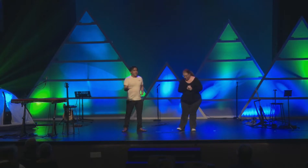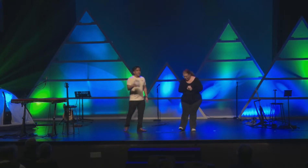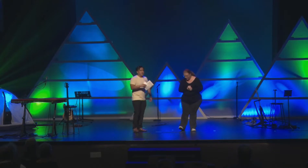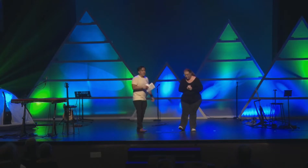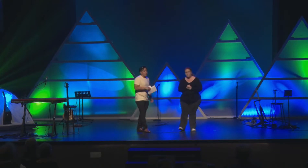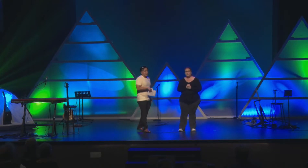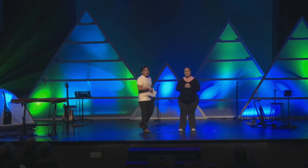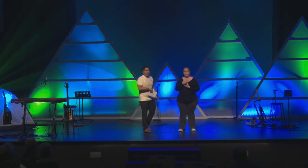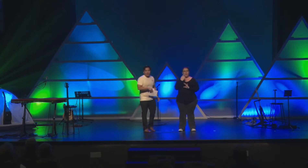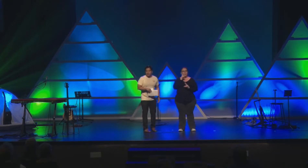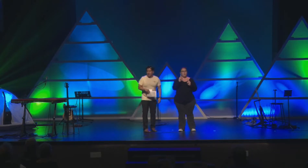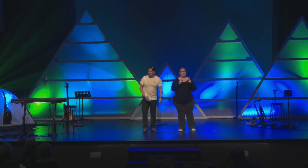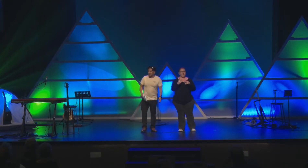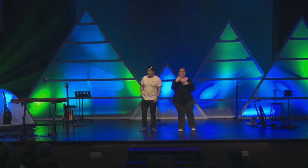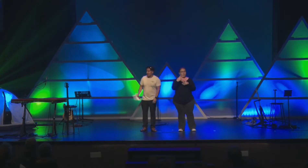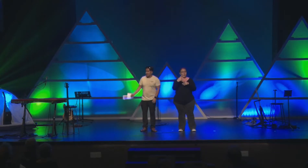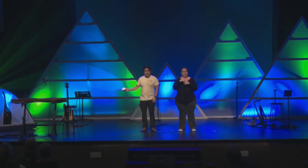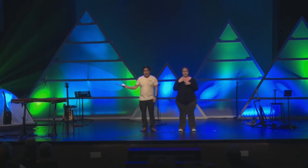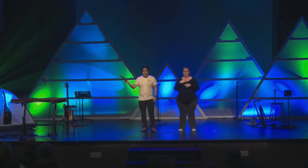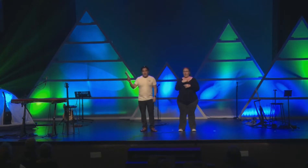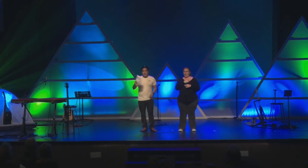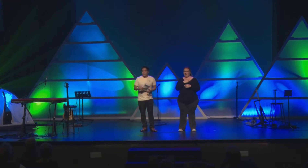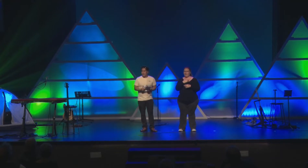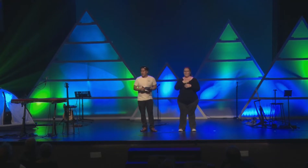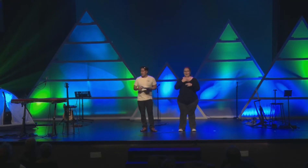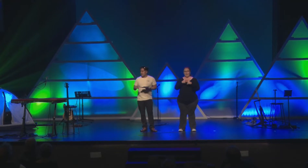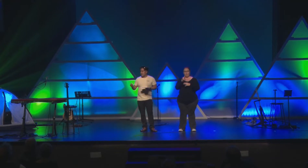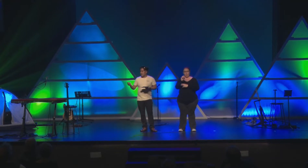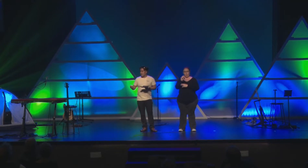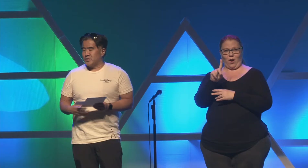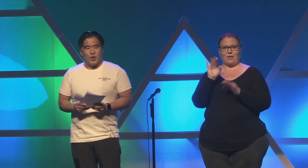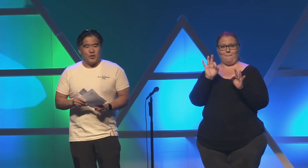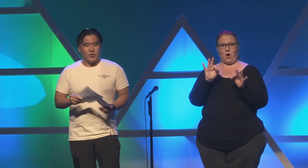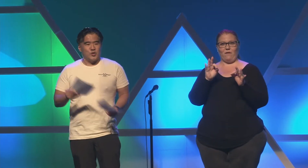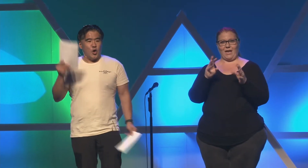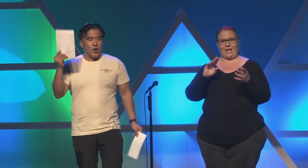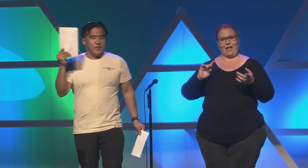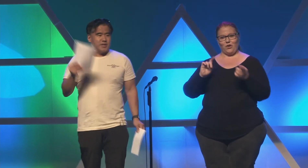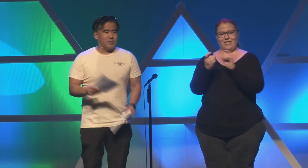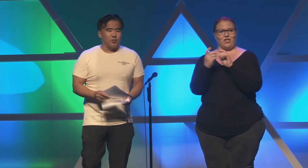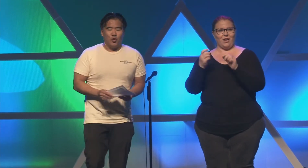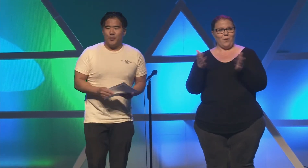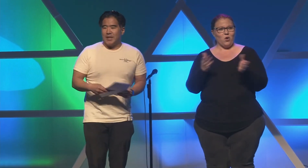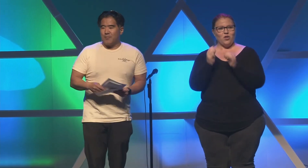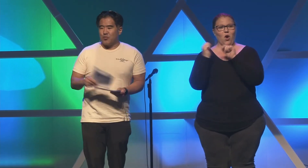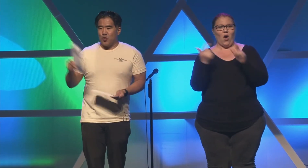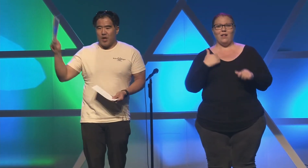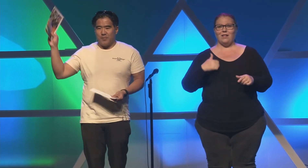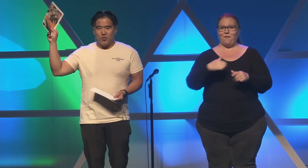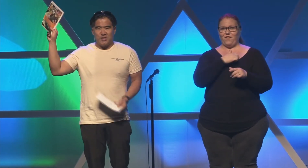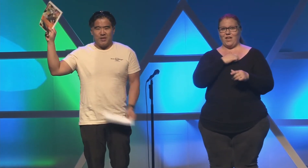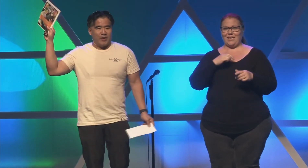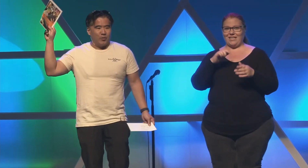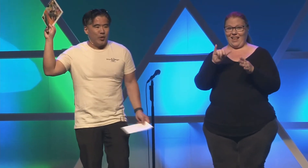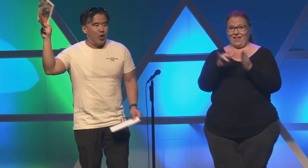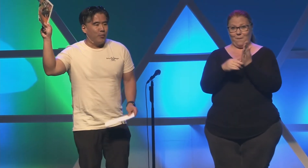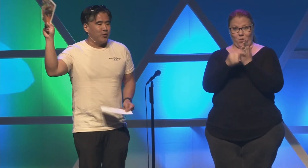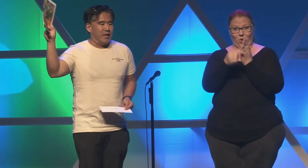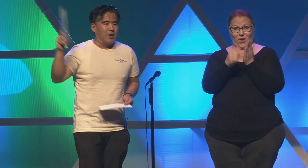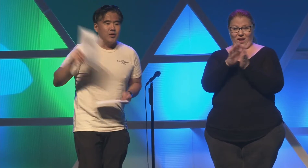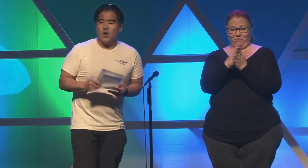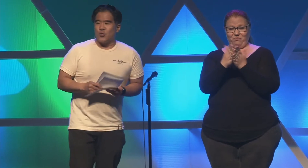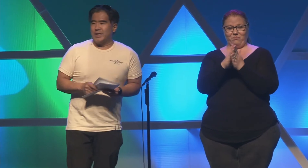And for those of you just joining us, my name is Rod, and it's a perfect segue for at this point of the service. I want to encourage all of us to pull open that program you received. In fact, why don't we